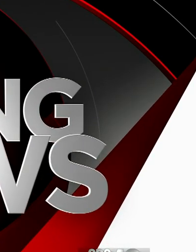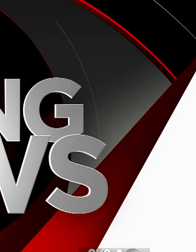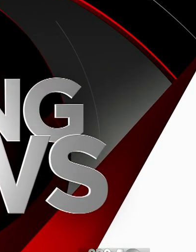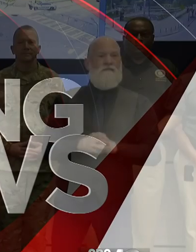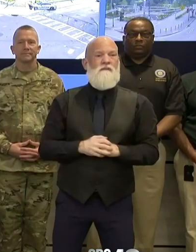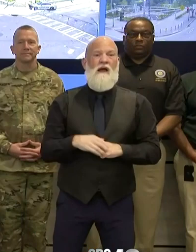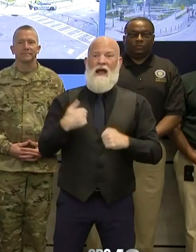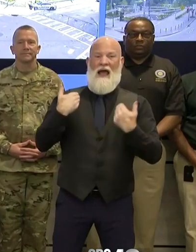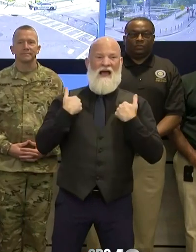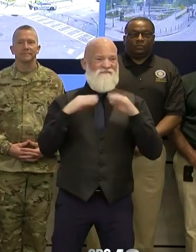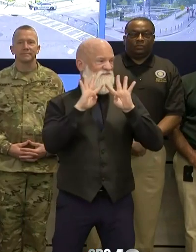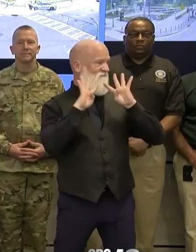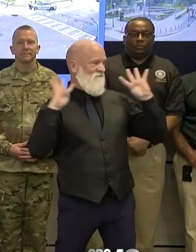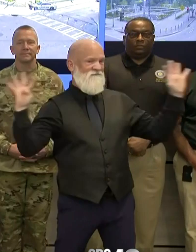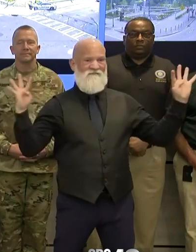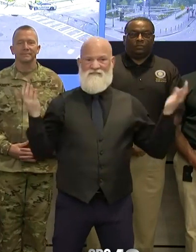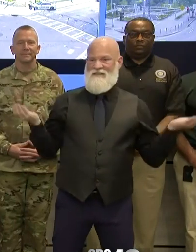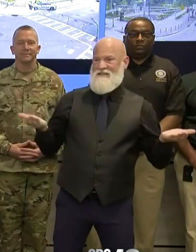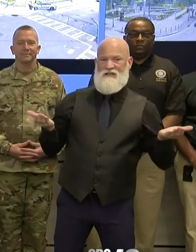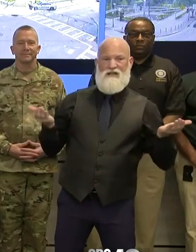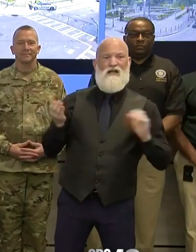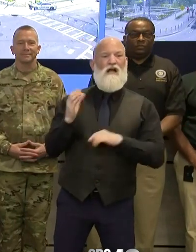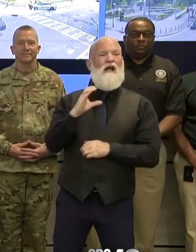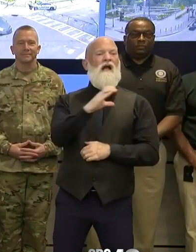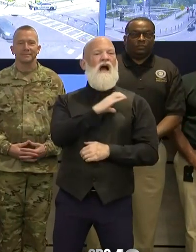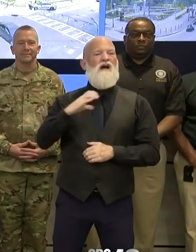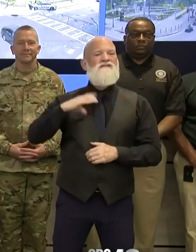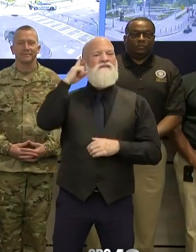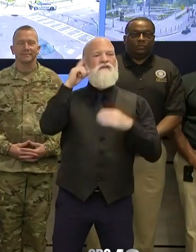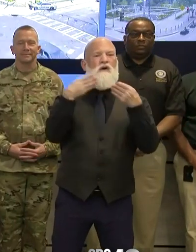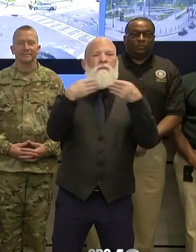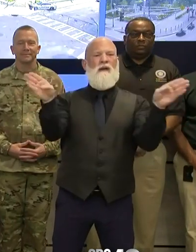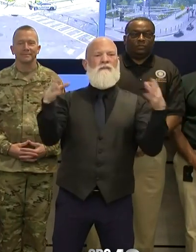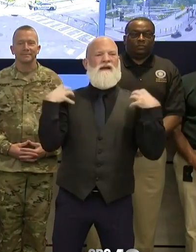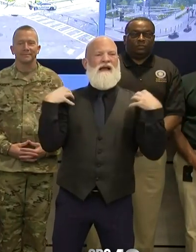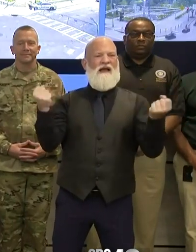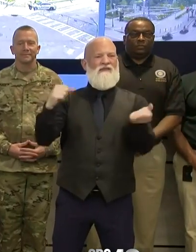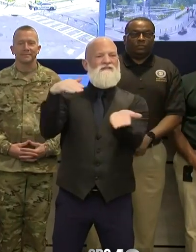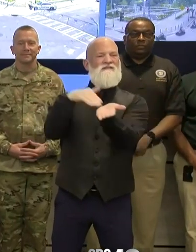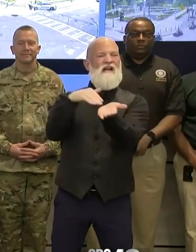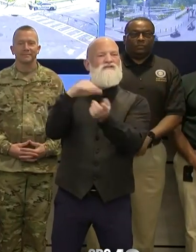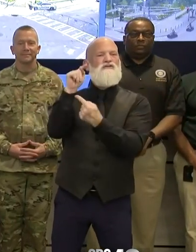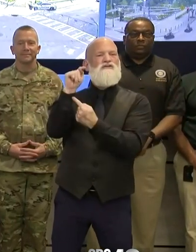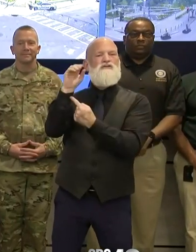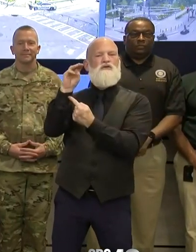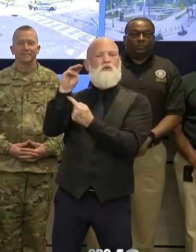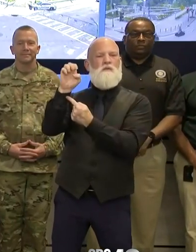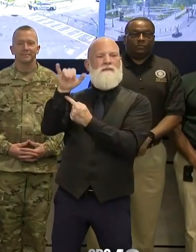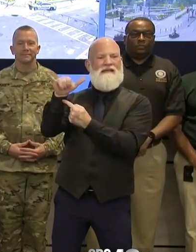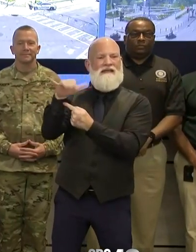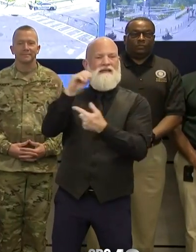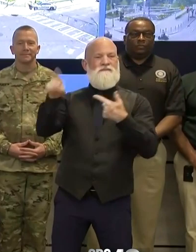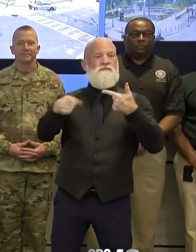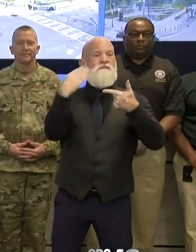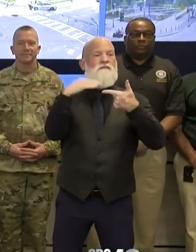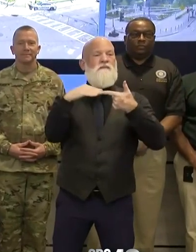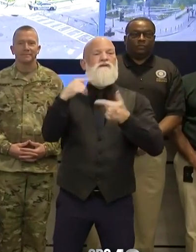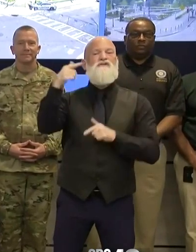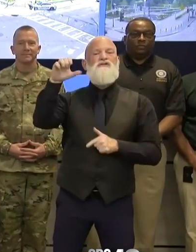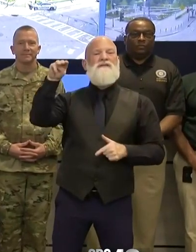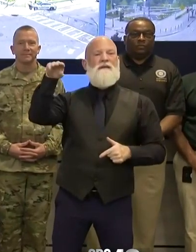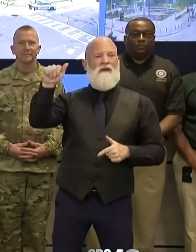our Commissioner for Department of Public Health, Dr. Kathleen Toomey, our GEMA Director, Homer Bryson,